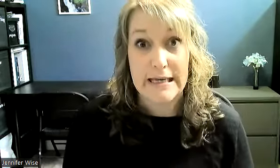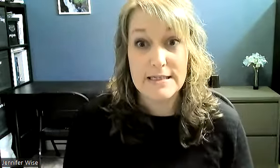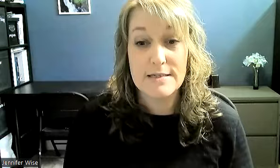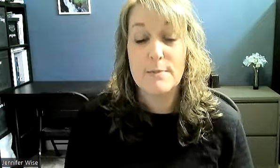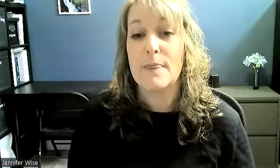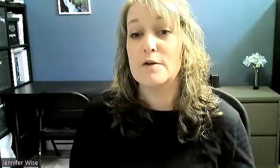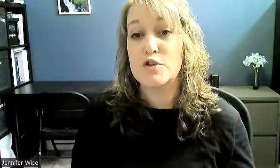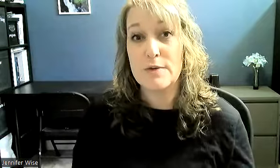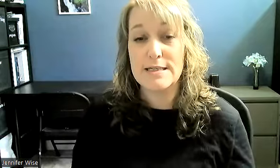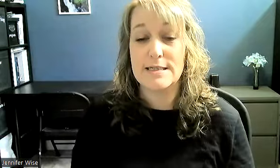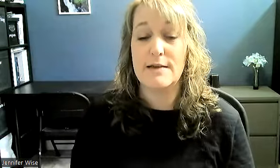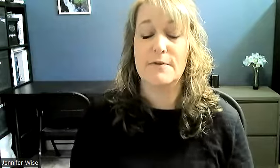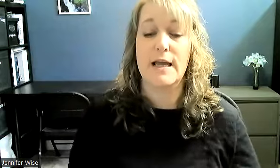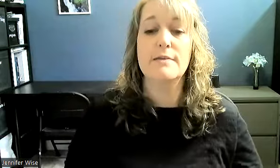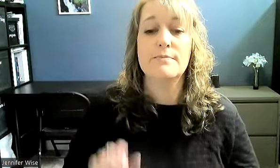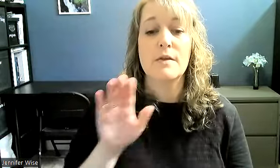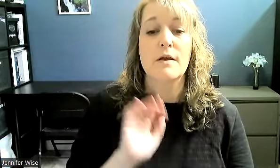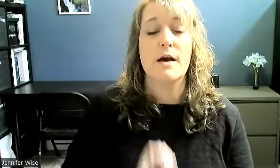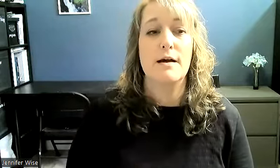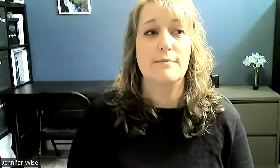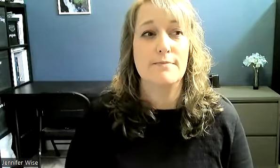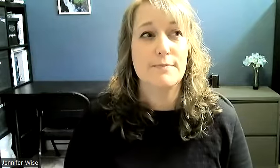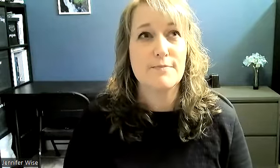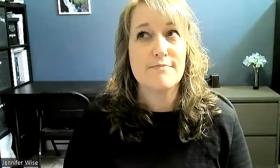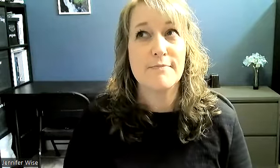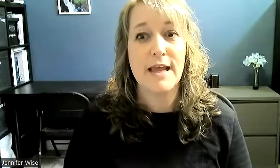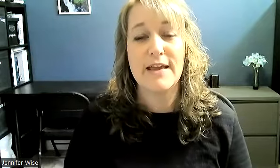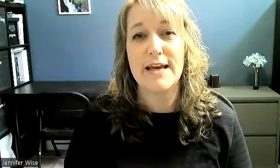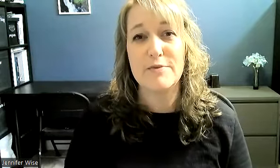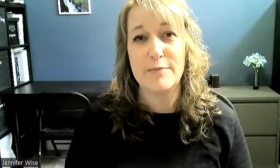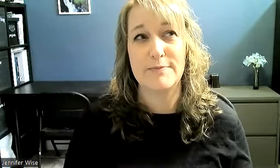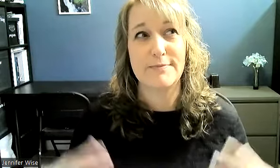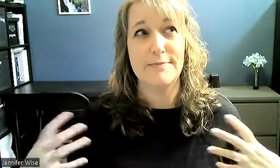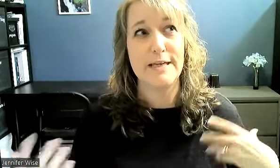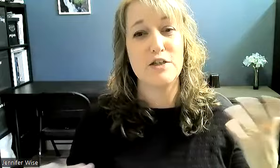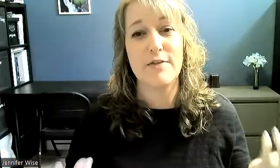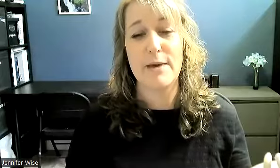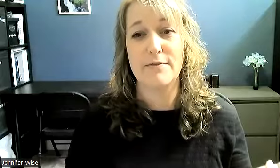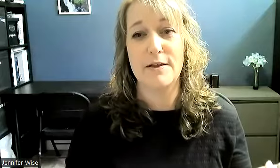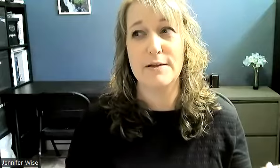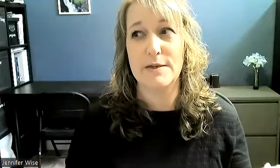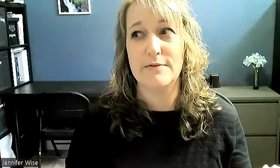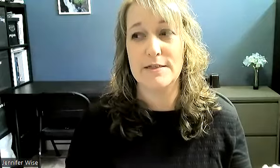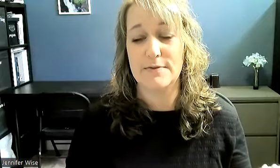Forget. There are 2 ways to sign forget. And they kind of, each of them have a little bit of a different